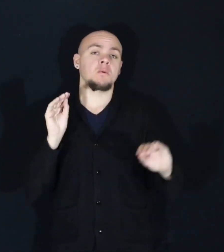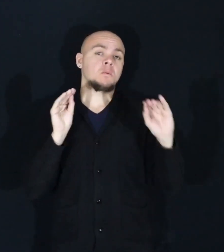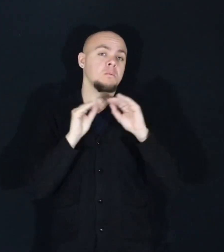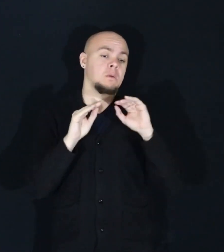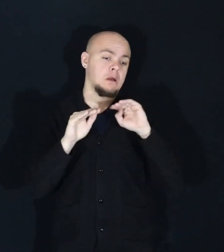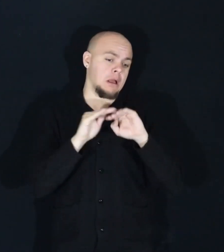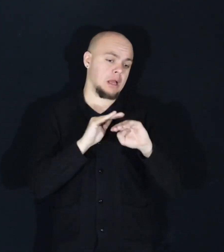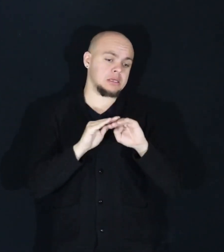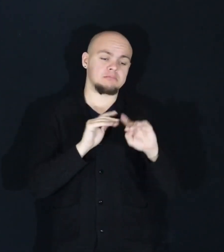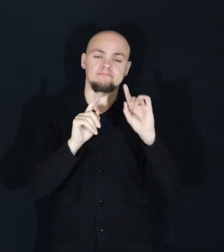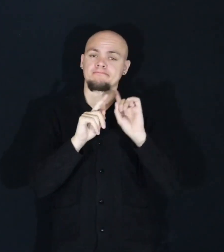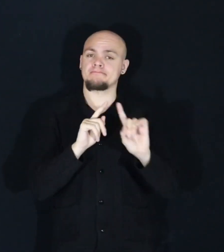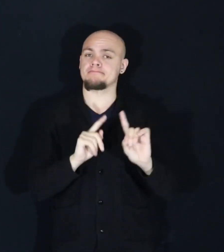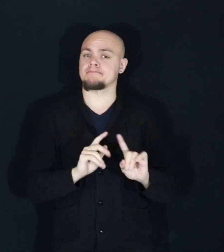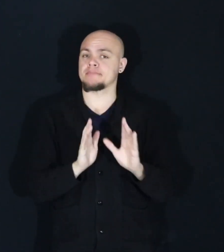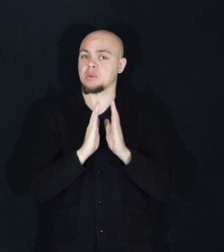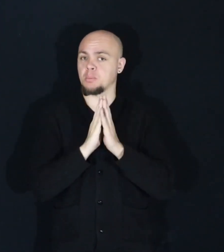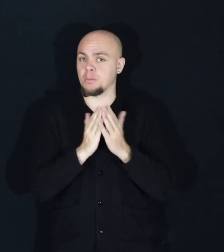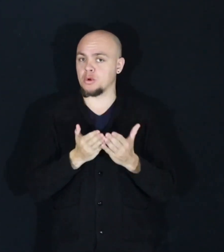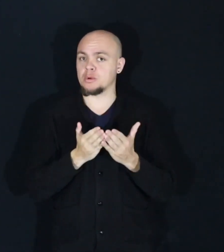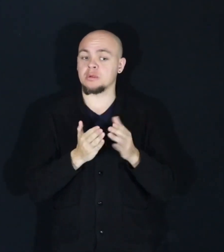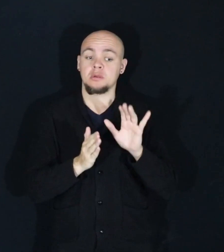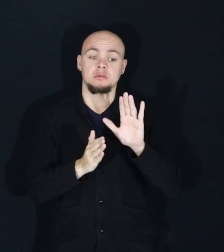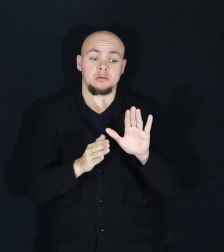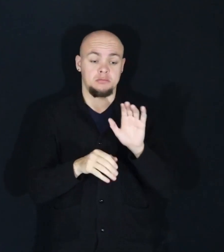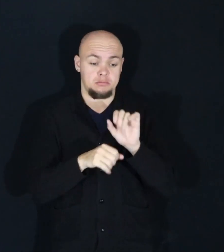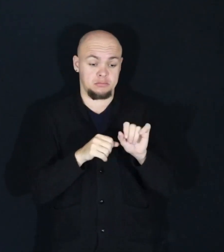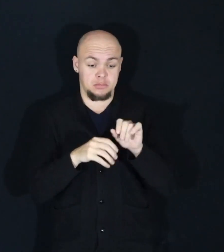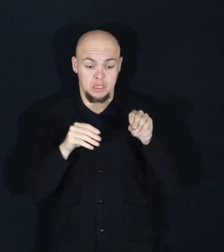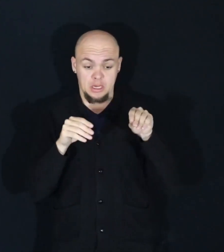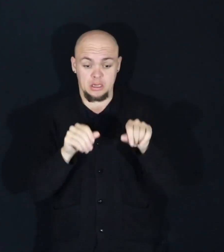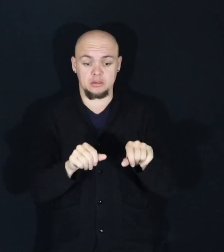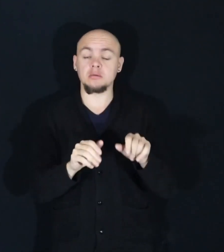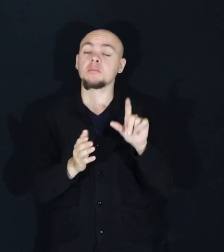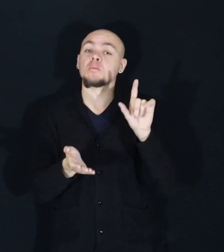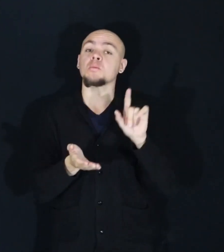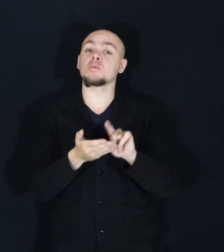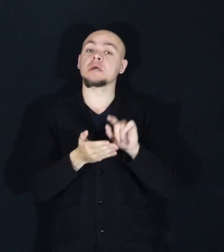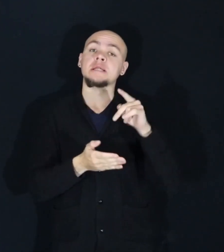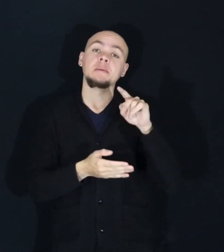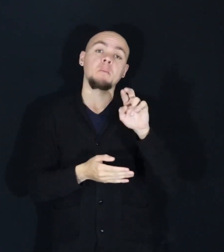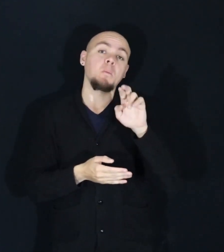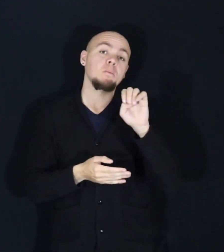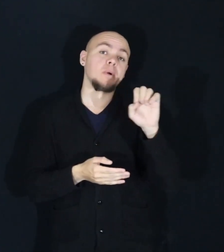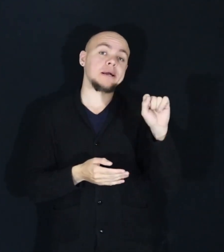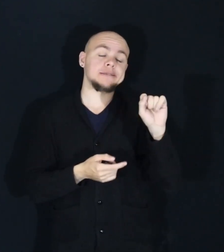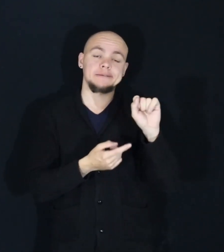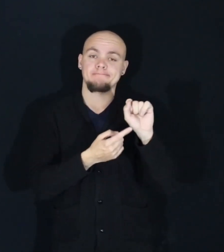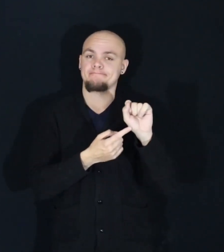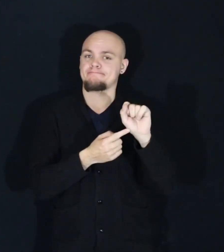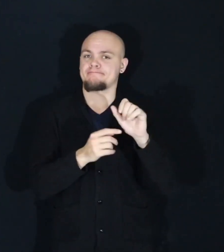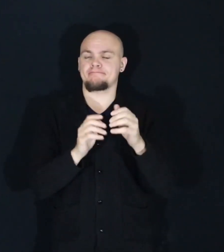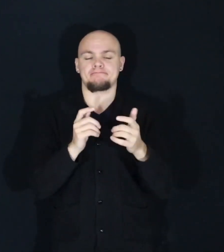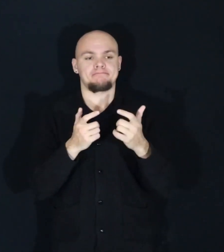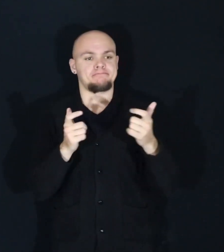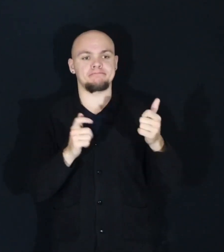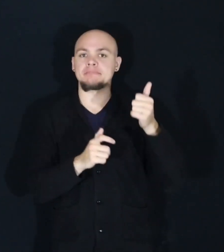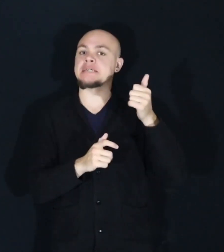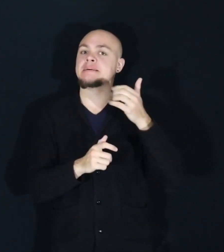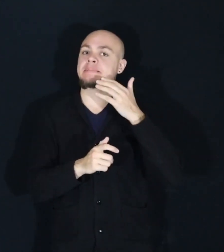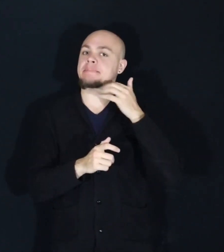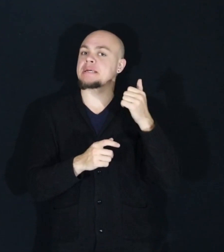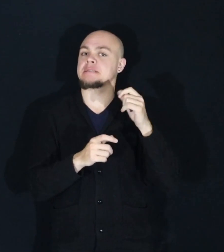books. Because of its contributions, the printing press became and is one of the greatest and most significant inventions of our